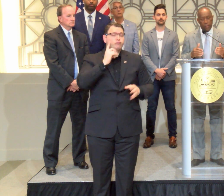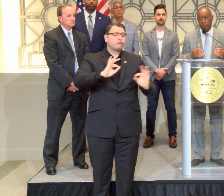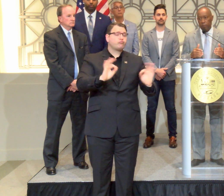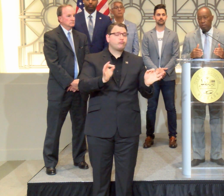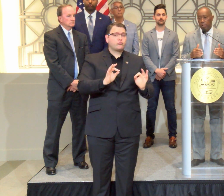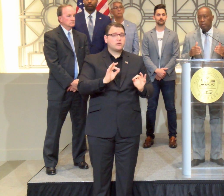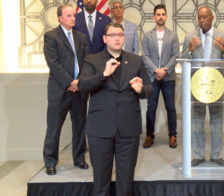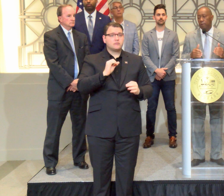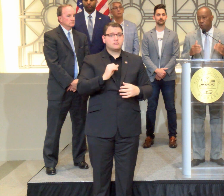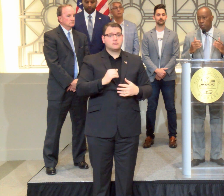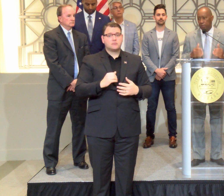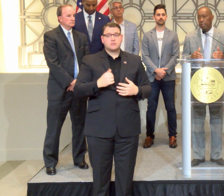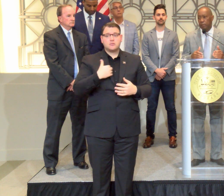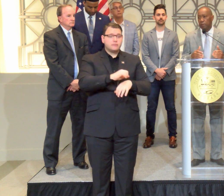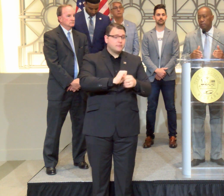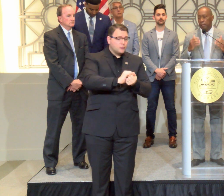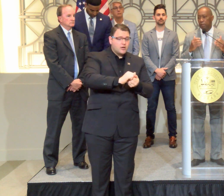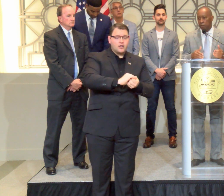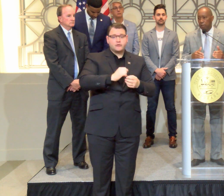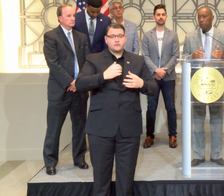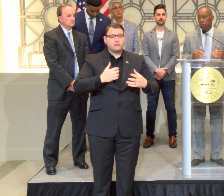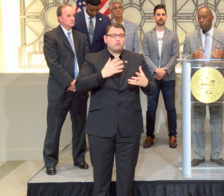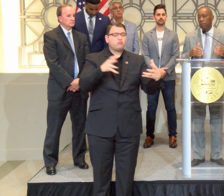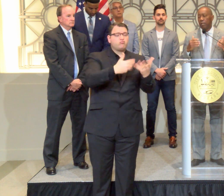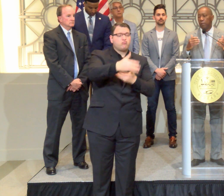delivery system in the state of Texas, in the